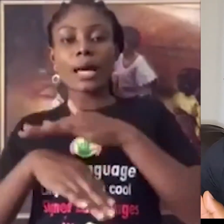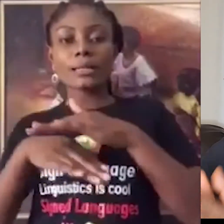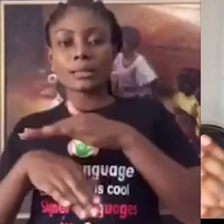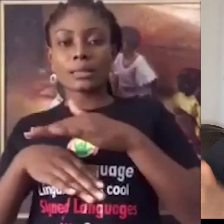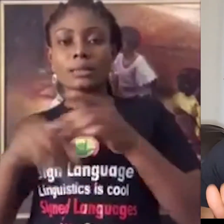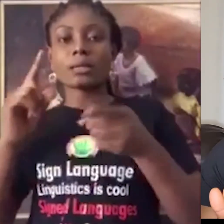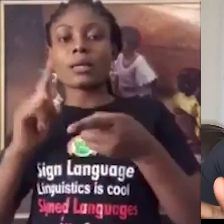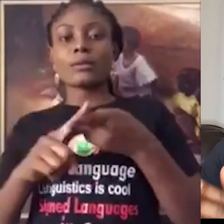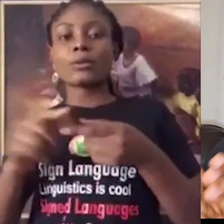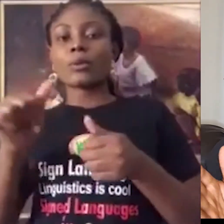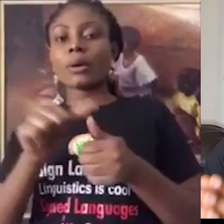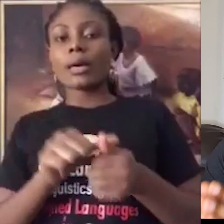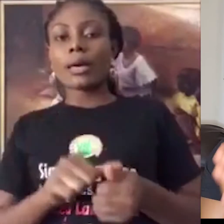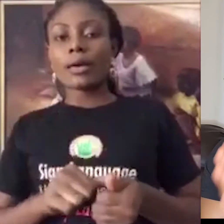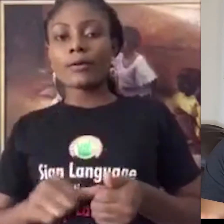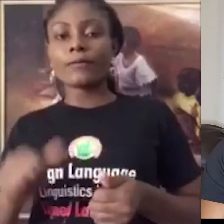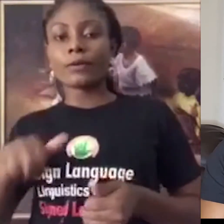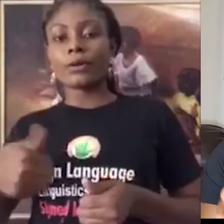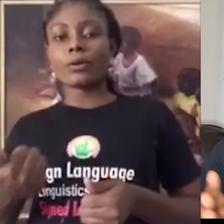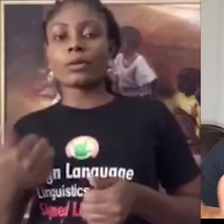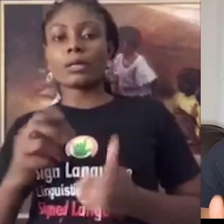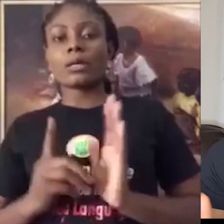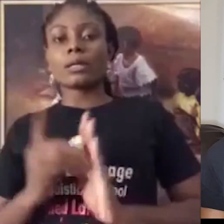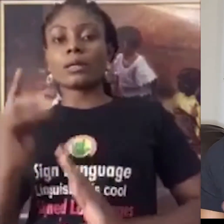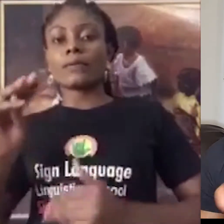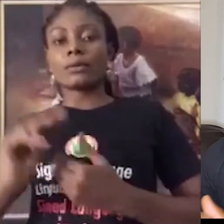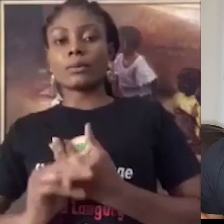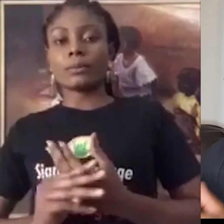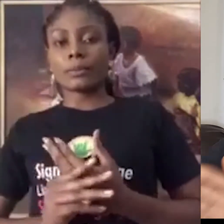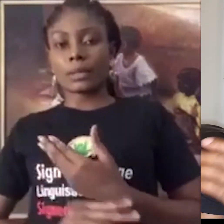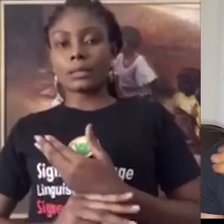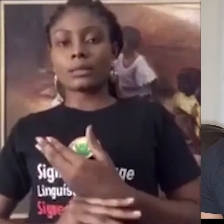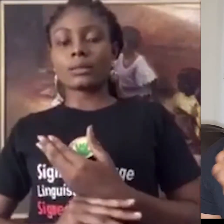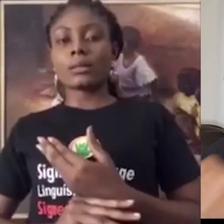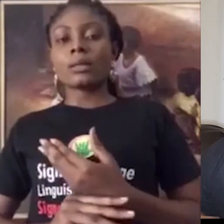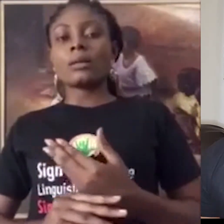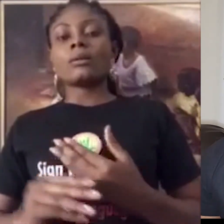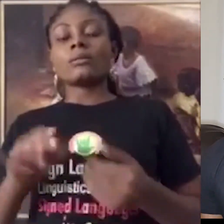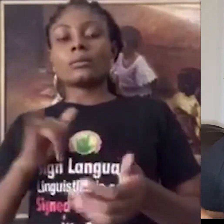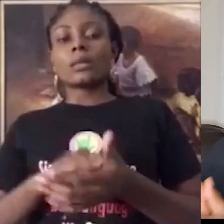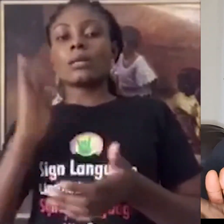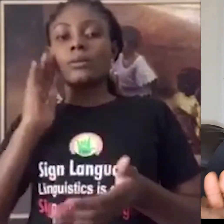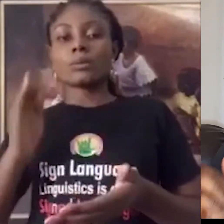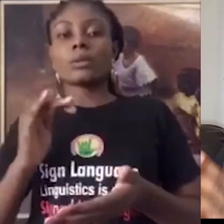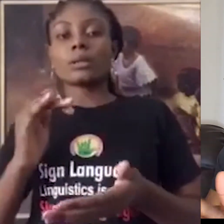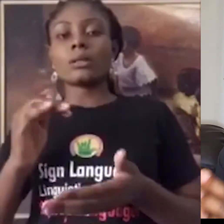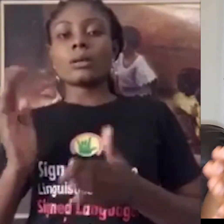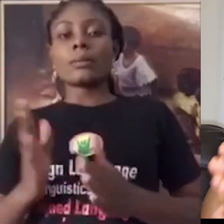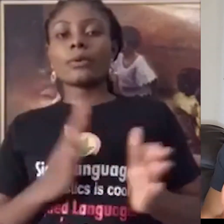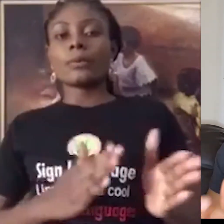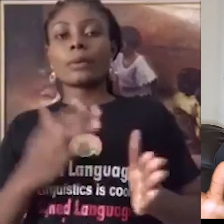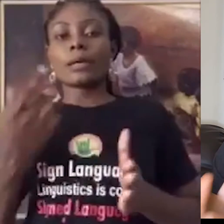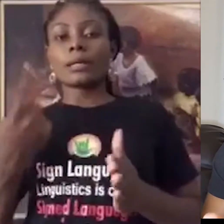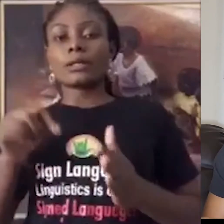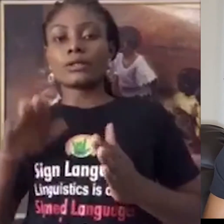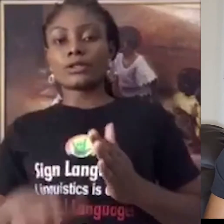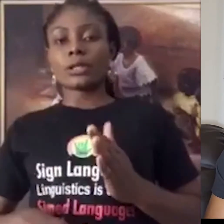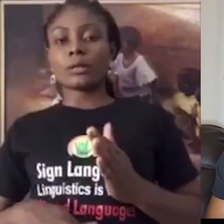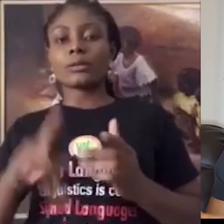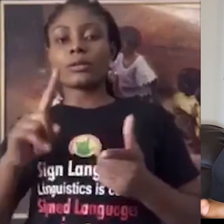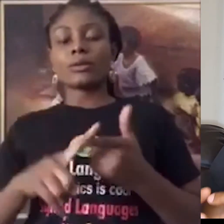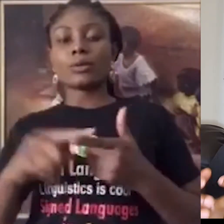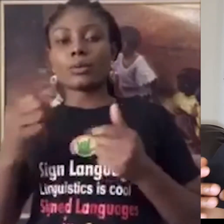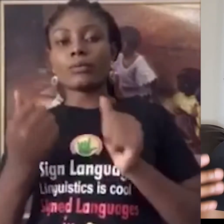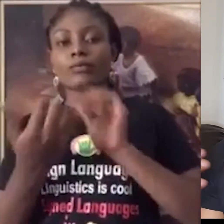to have access to every other developmental milestone that will prepare the